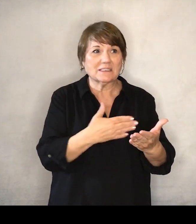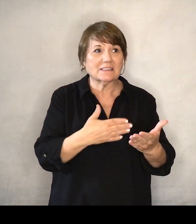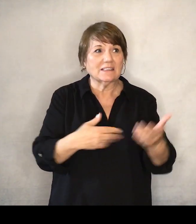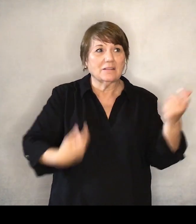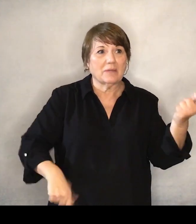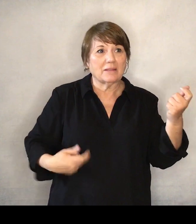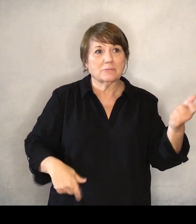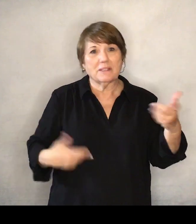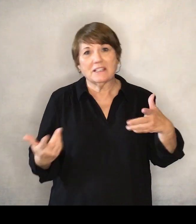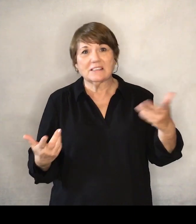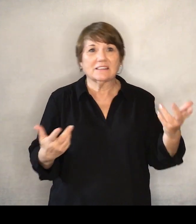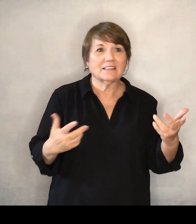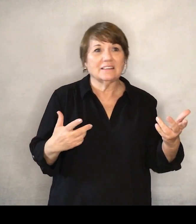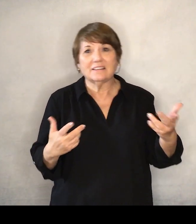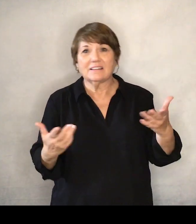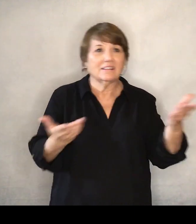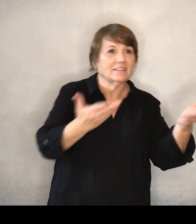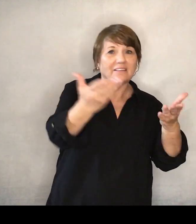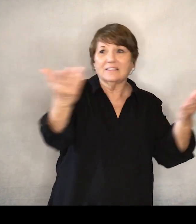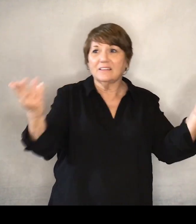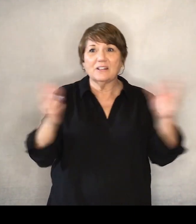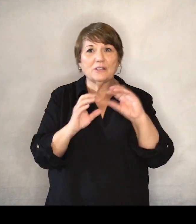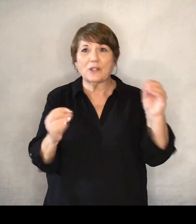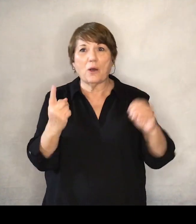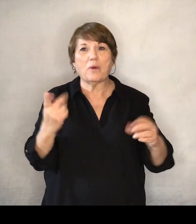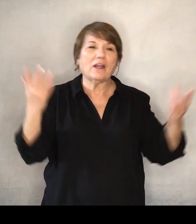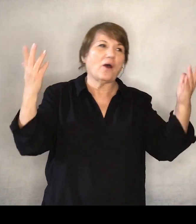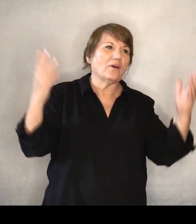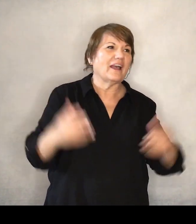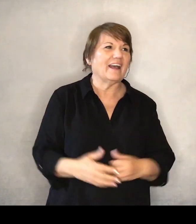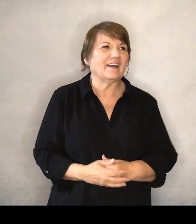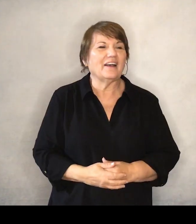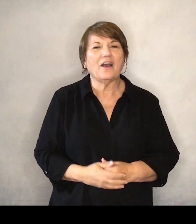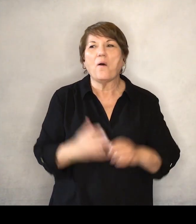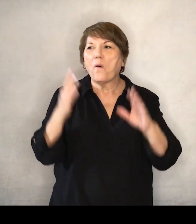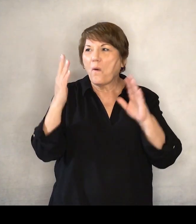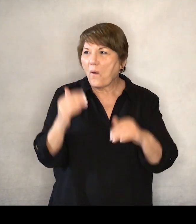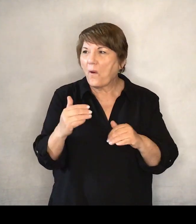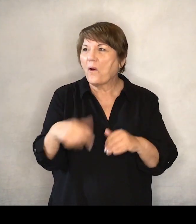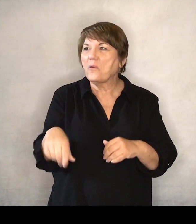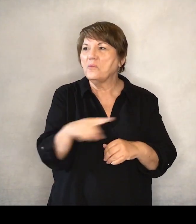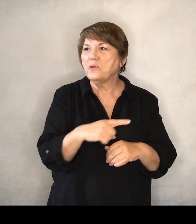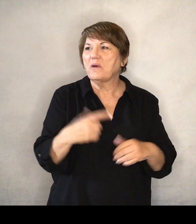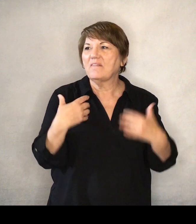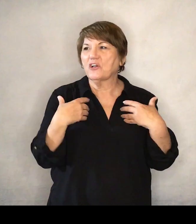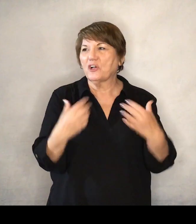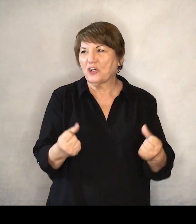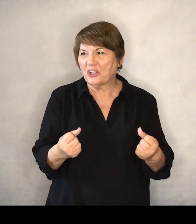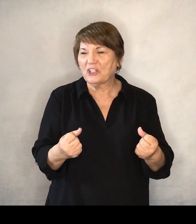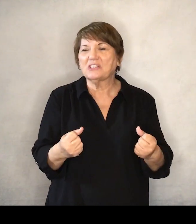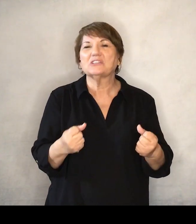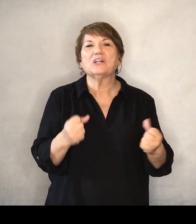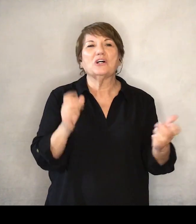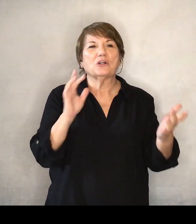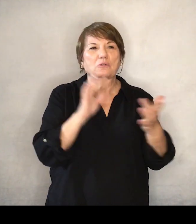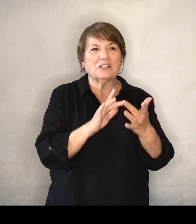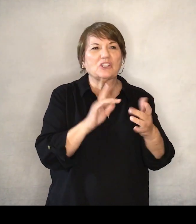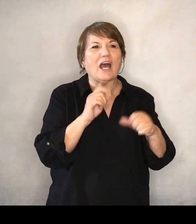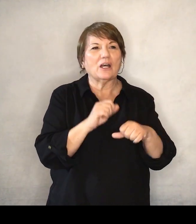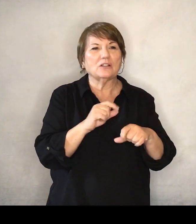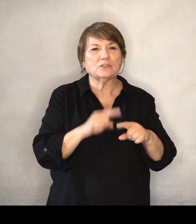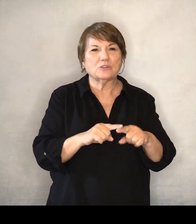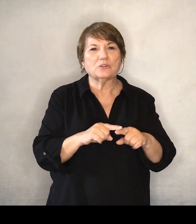playing instruments, Dylan? No one? Okay, well, hopefully you'll get up the courage and reach out to